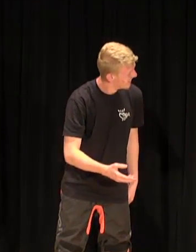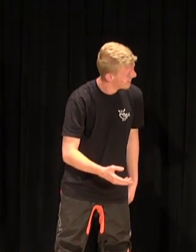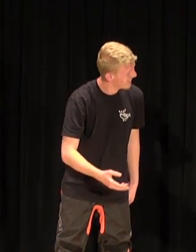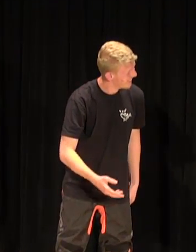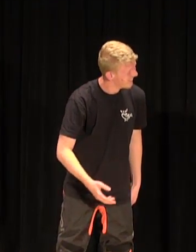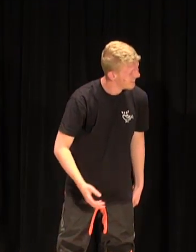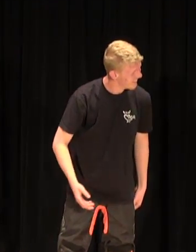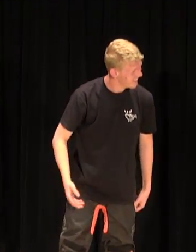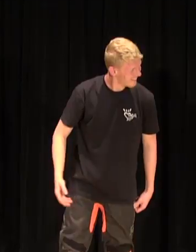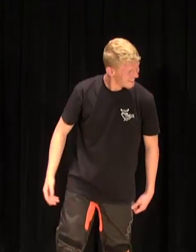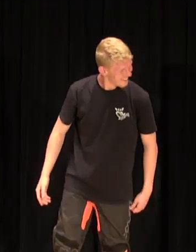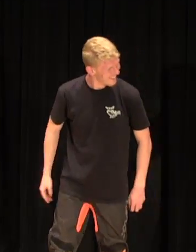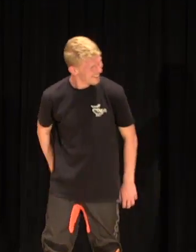how I pray. Okay.